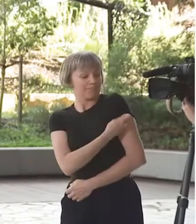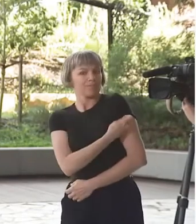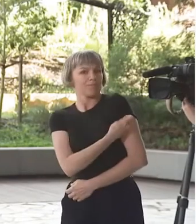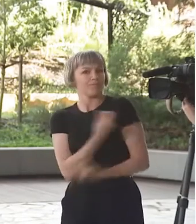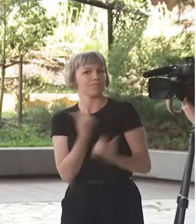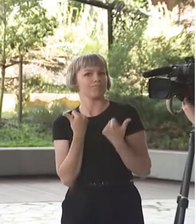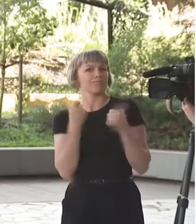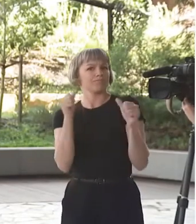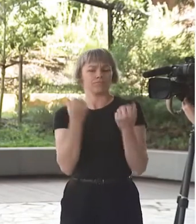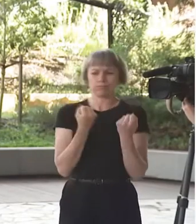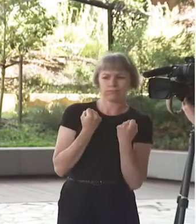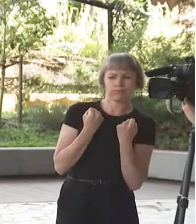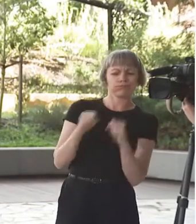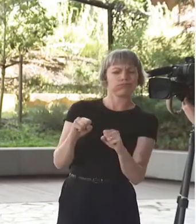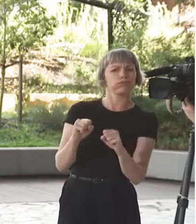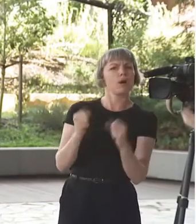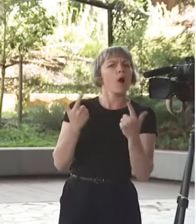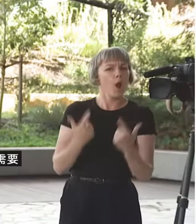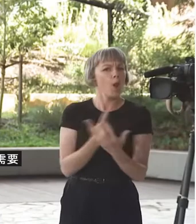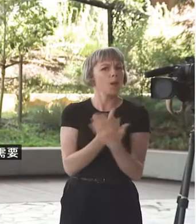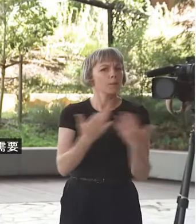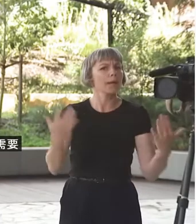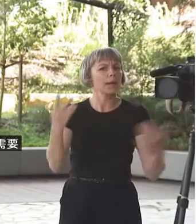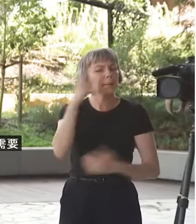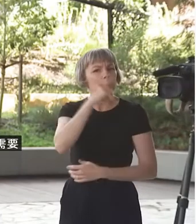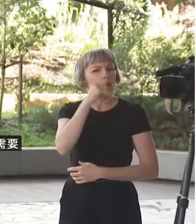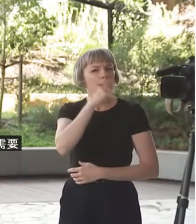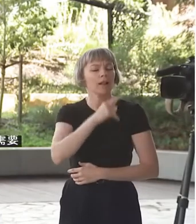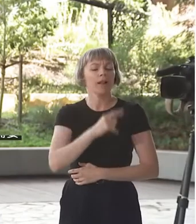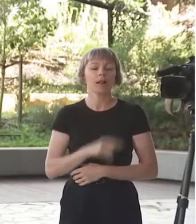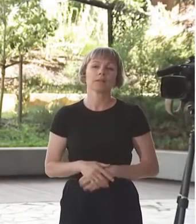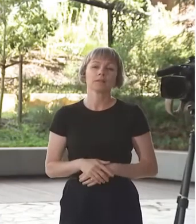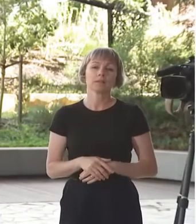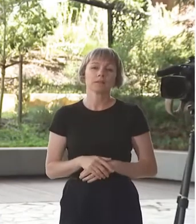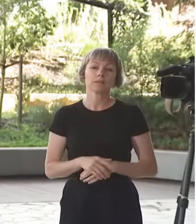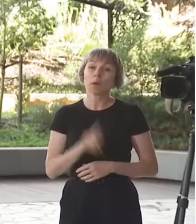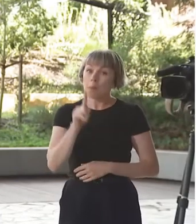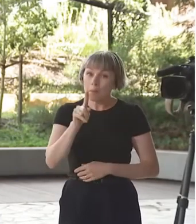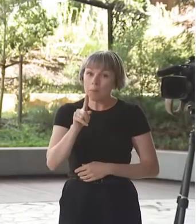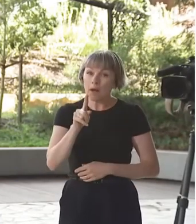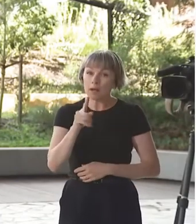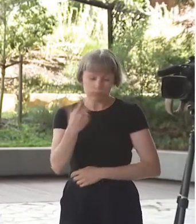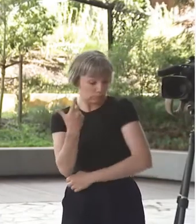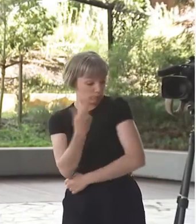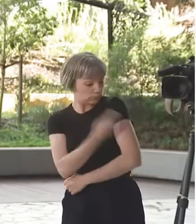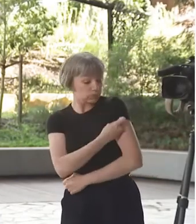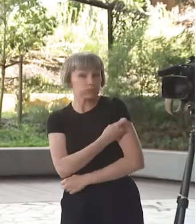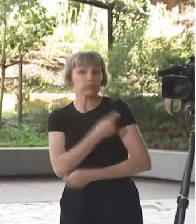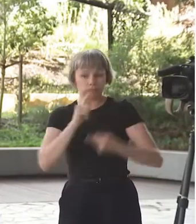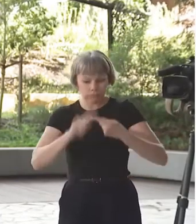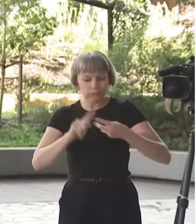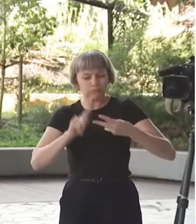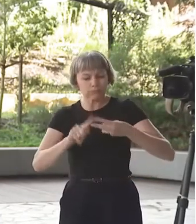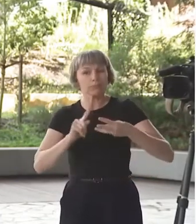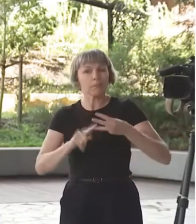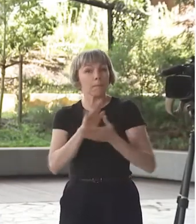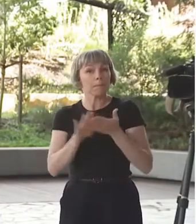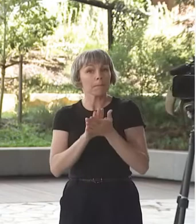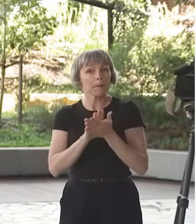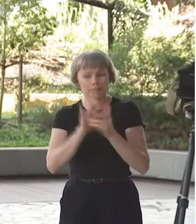protect everyone, and that's why you need a multiple layers of protection, and that's why